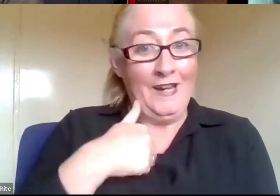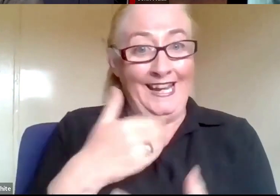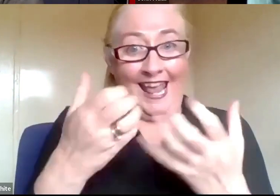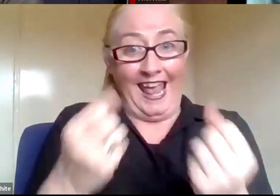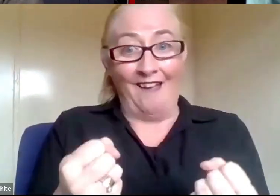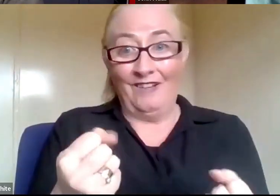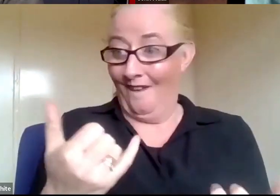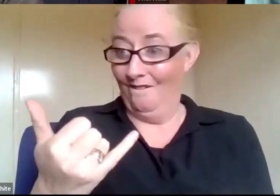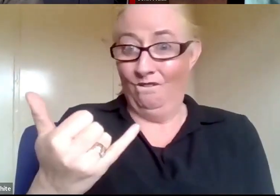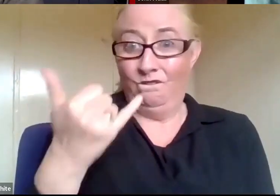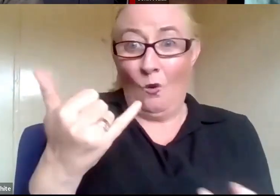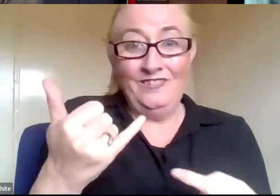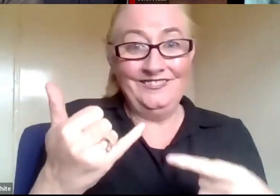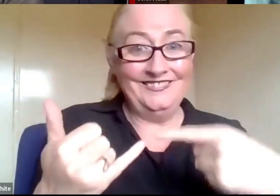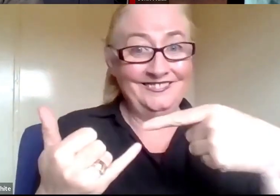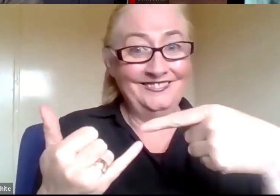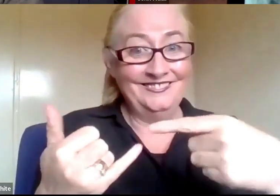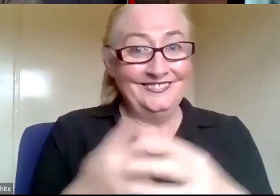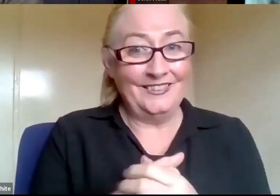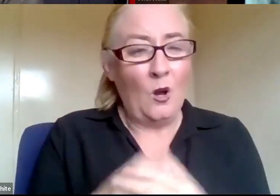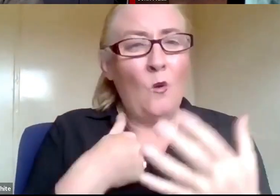it.